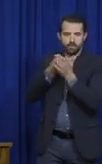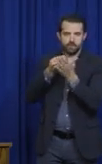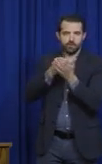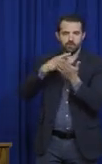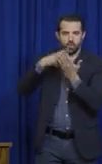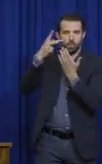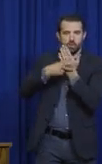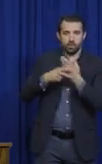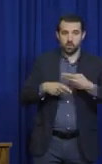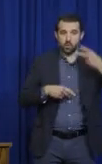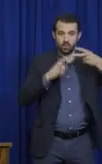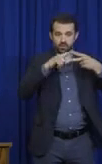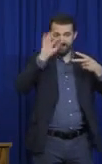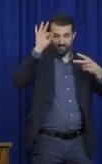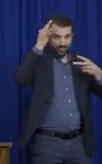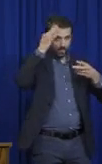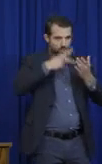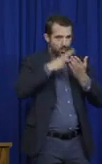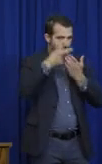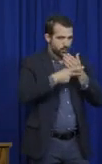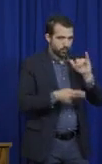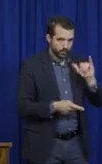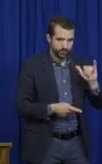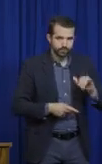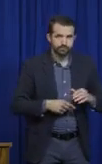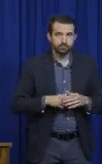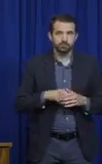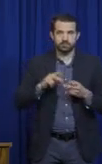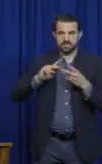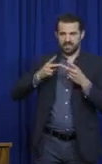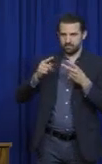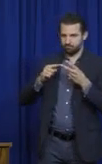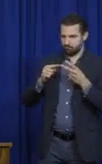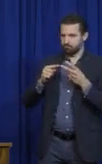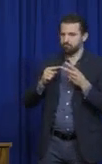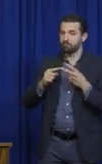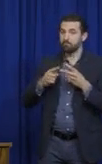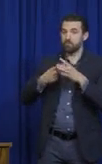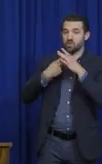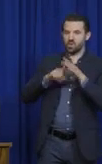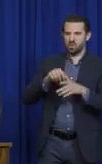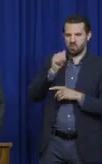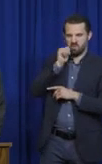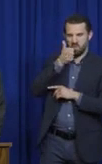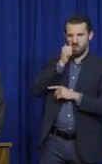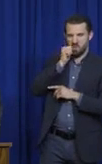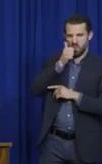rolling out, and we begin doing that tomorrow, Friday, May 1st at 8 a.m.